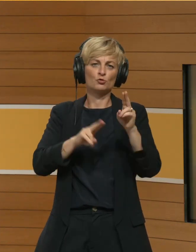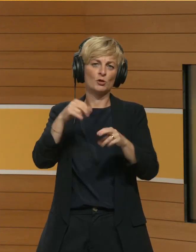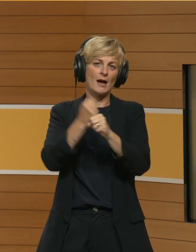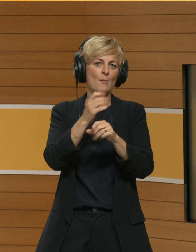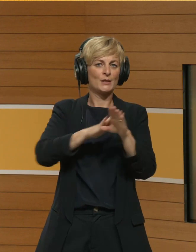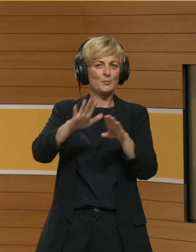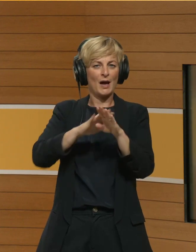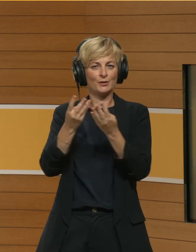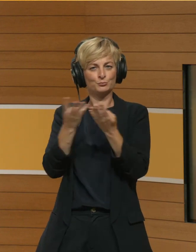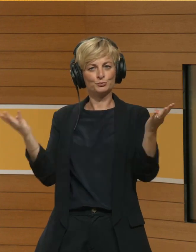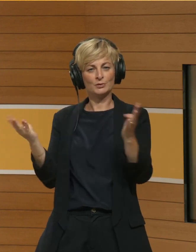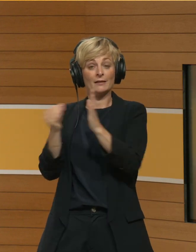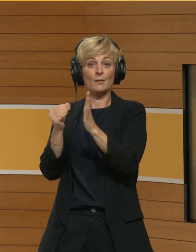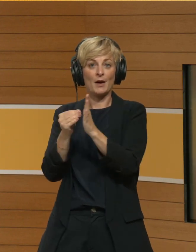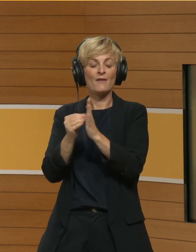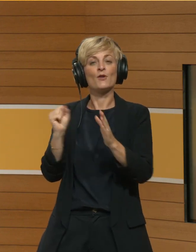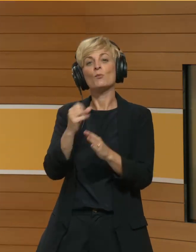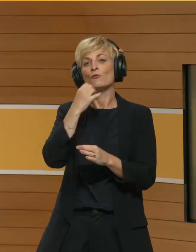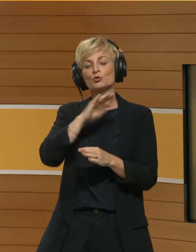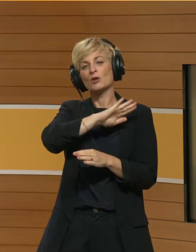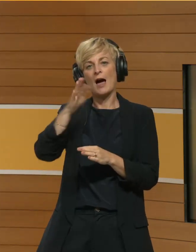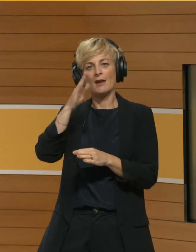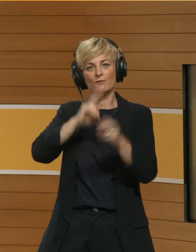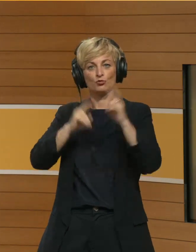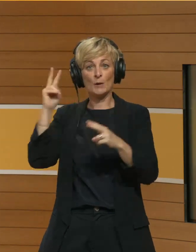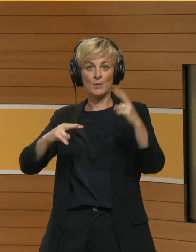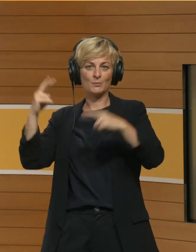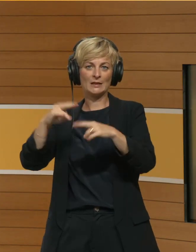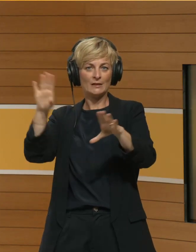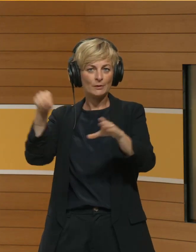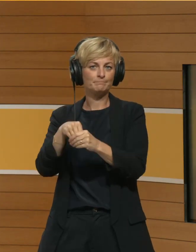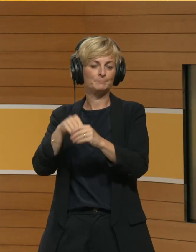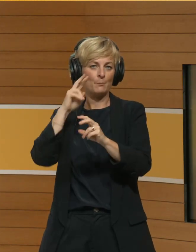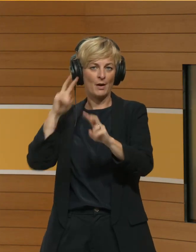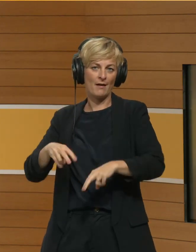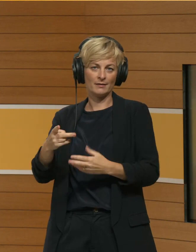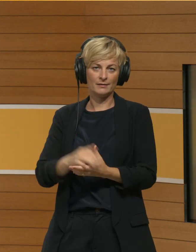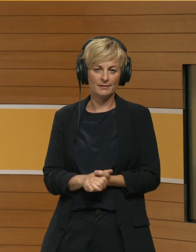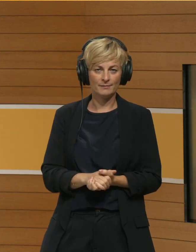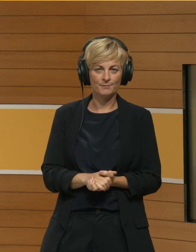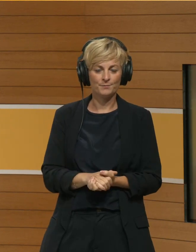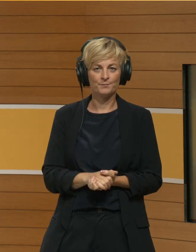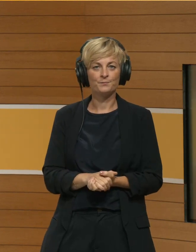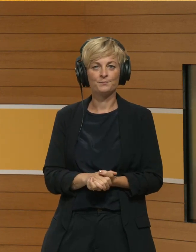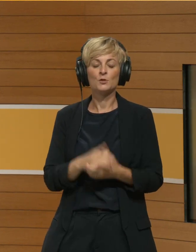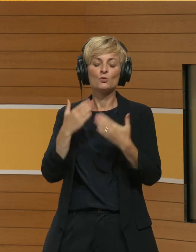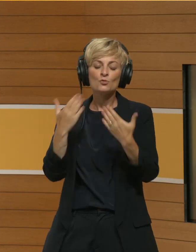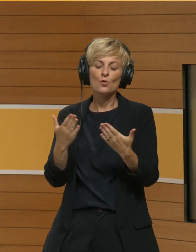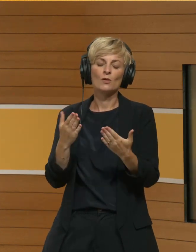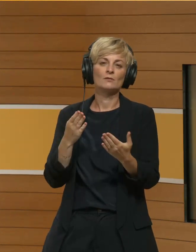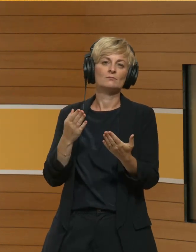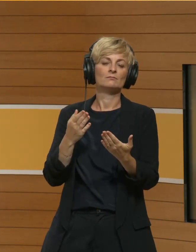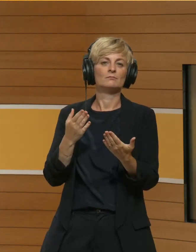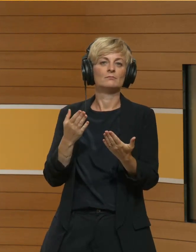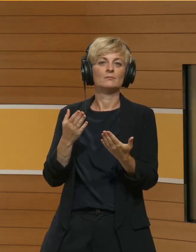viewpoints and to filter things out to all the different areas, bring the information together. And then we have different working groups